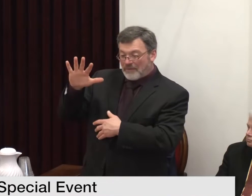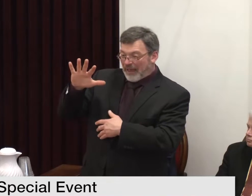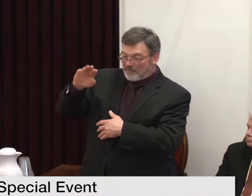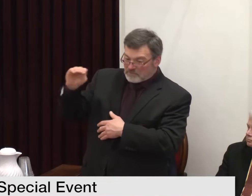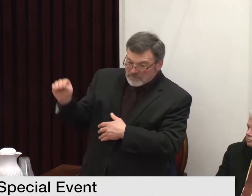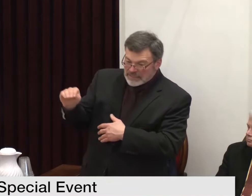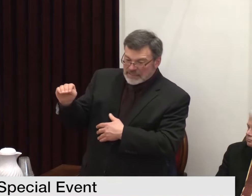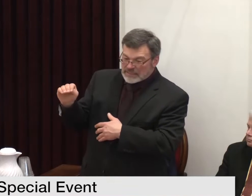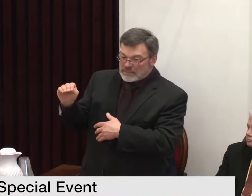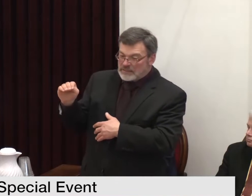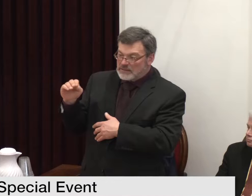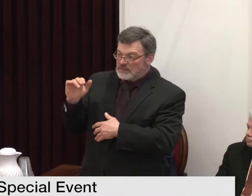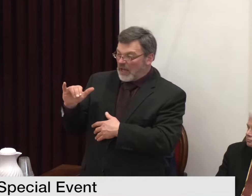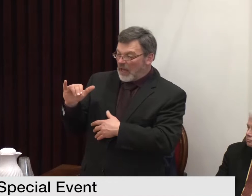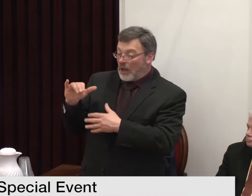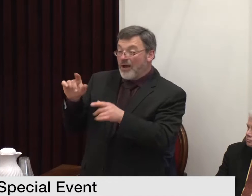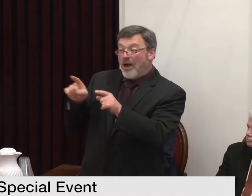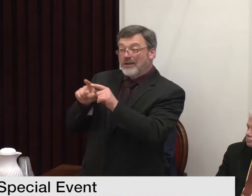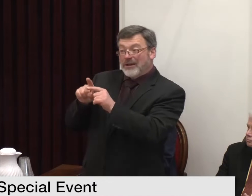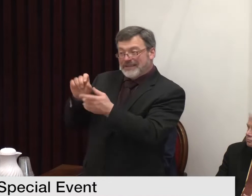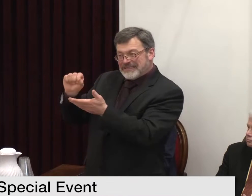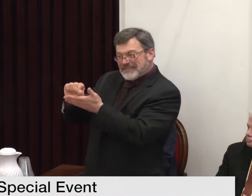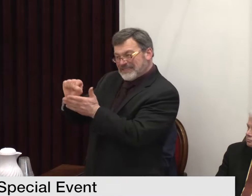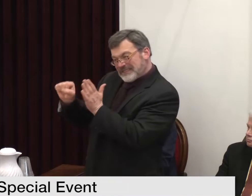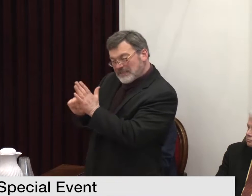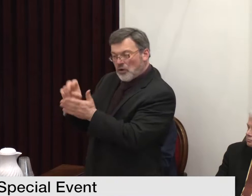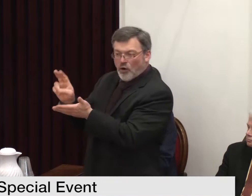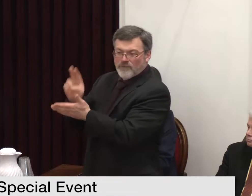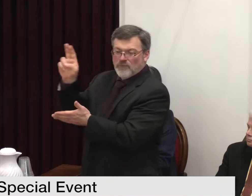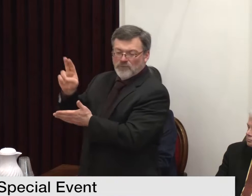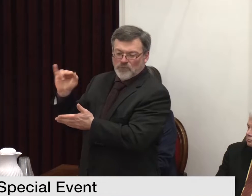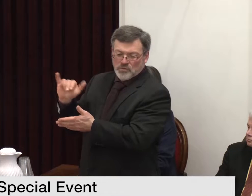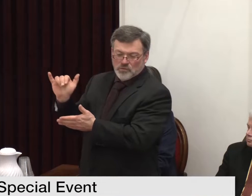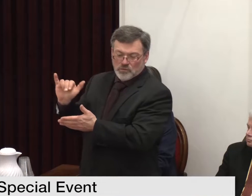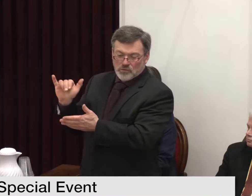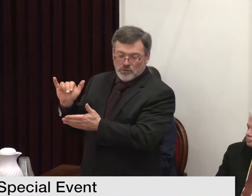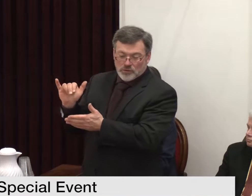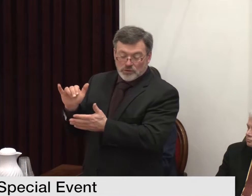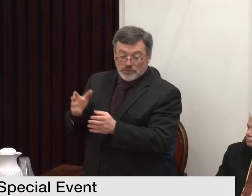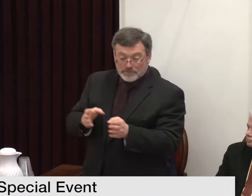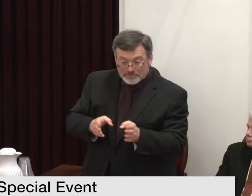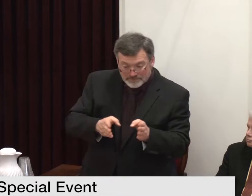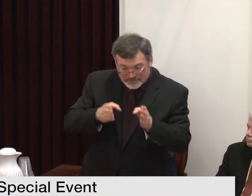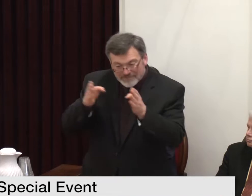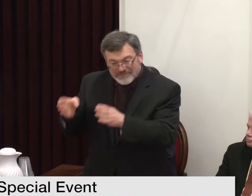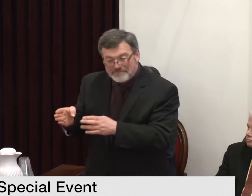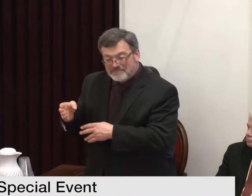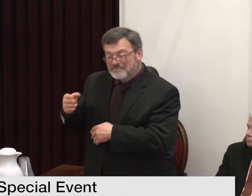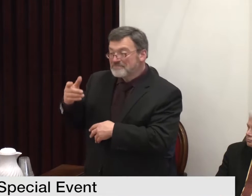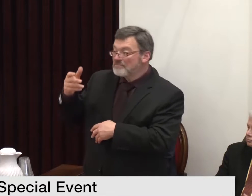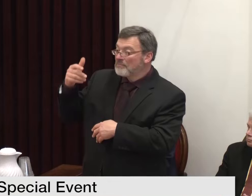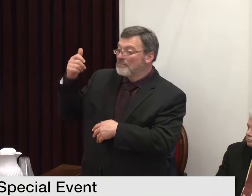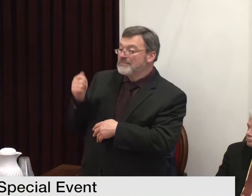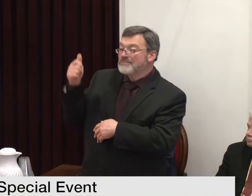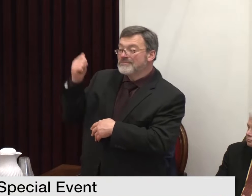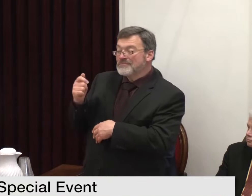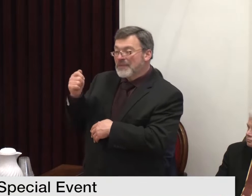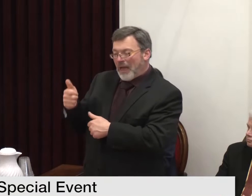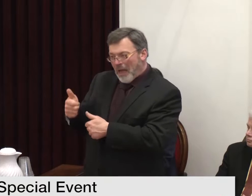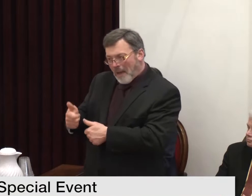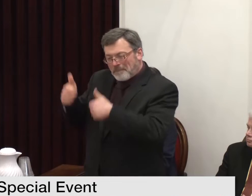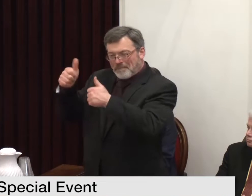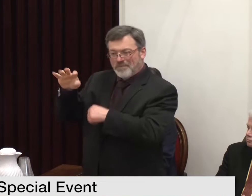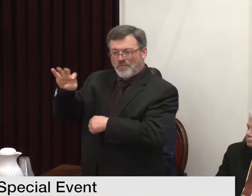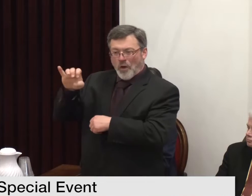And this year's payment for pensions increased to over $485 million. As a